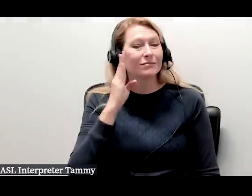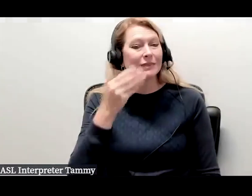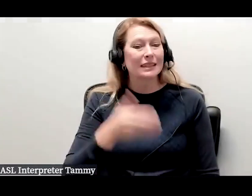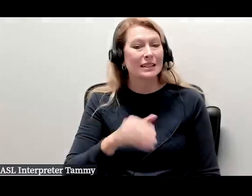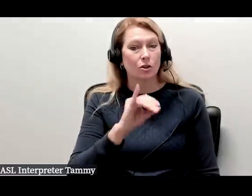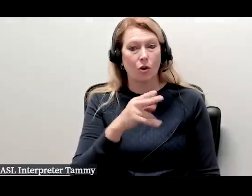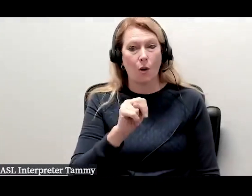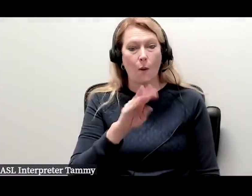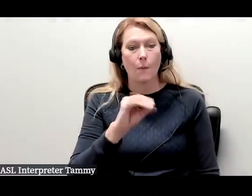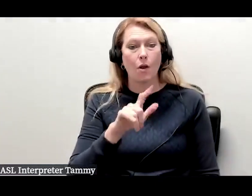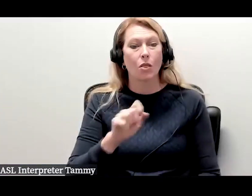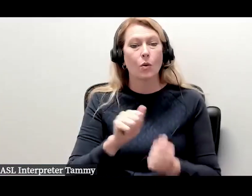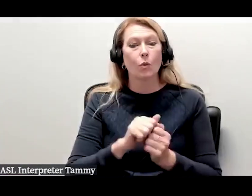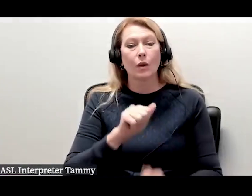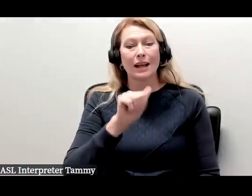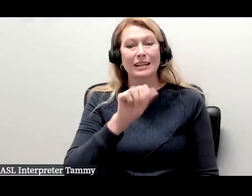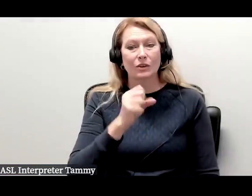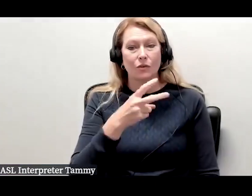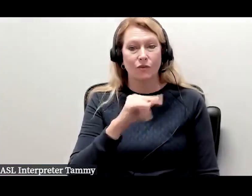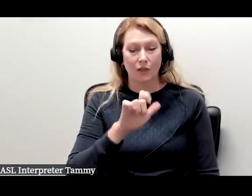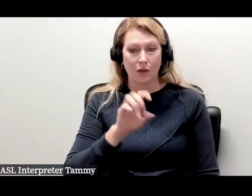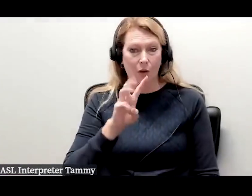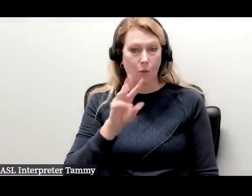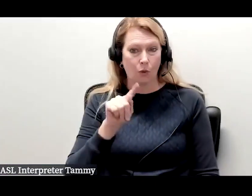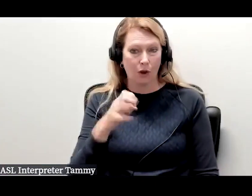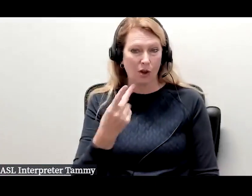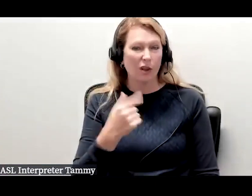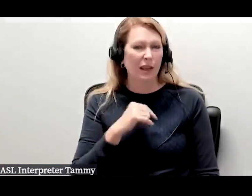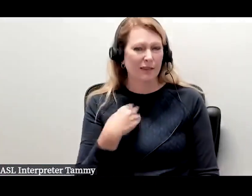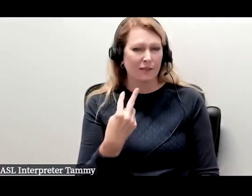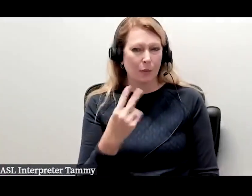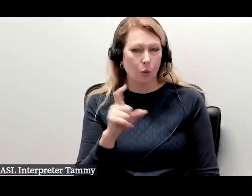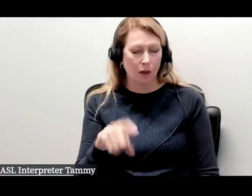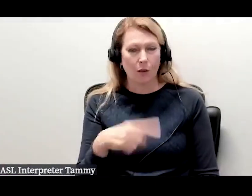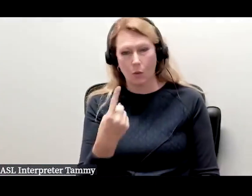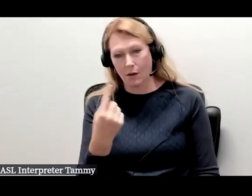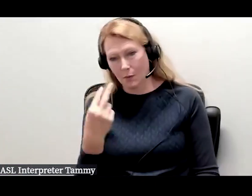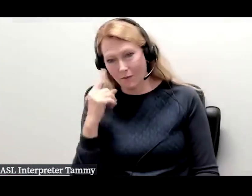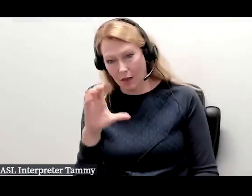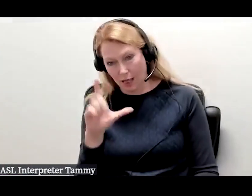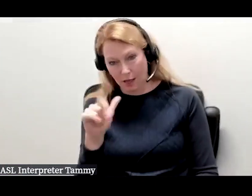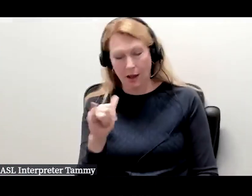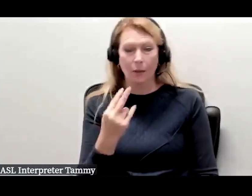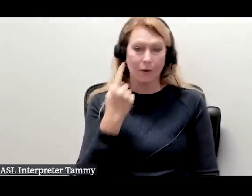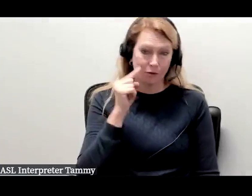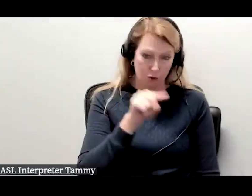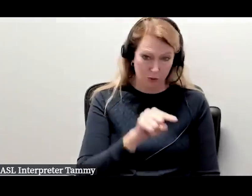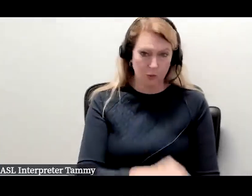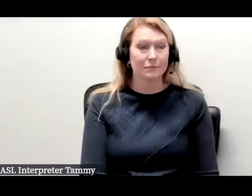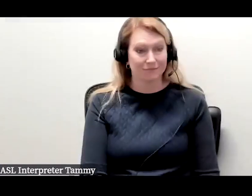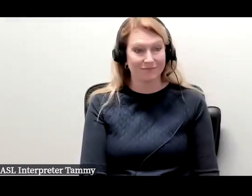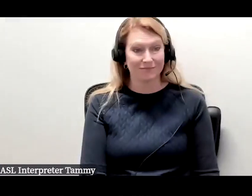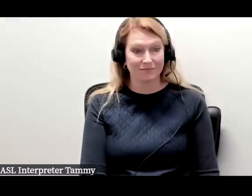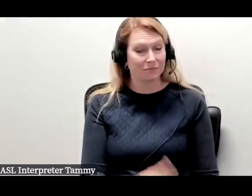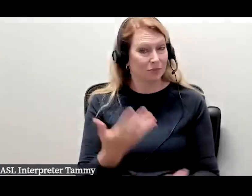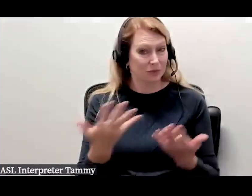with Asheville Watchdog. I have several questions, a couple for Clay and then a couple for you. All right, what